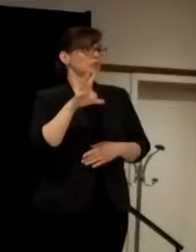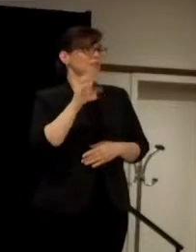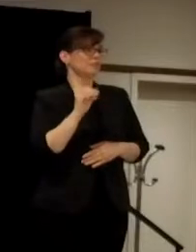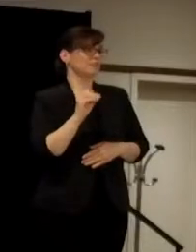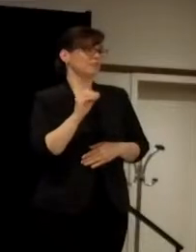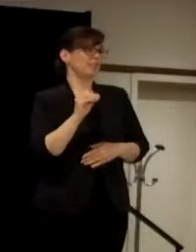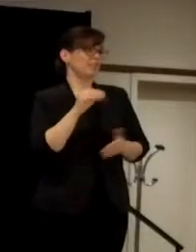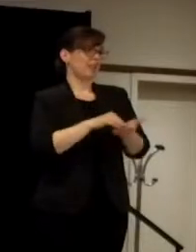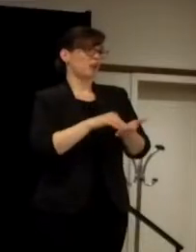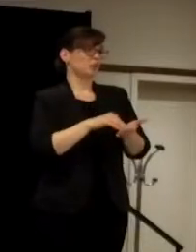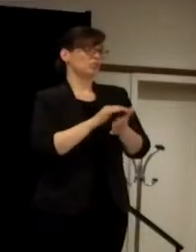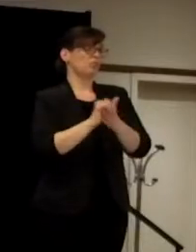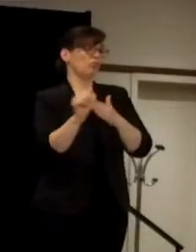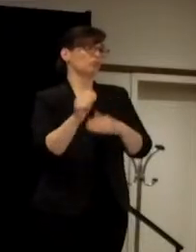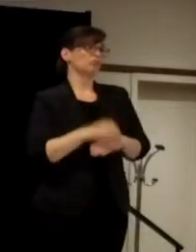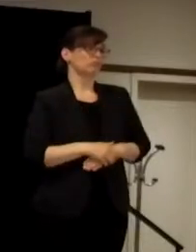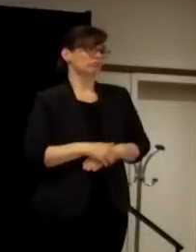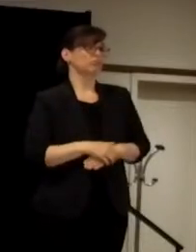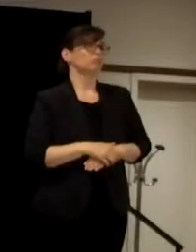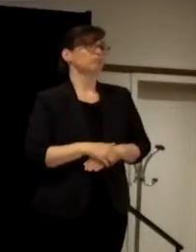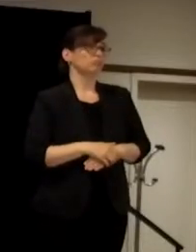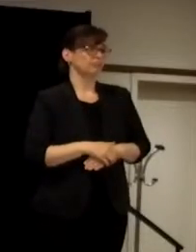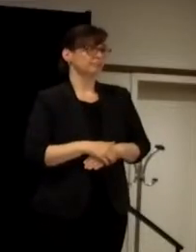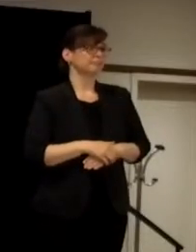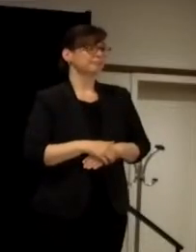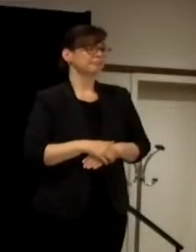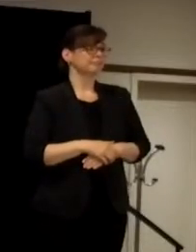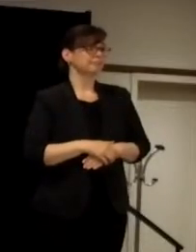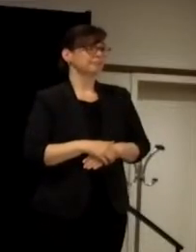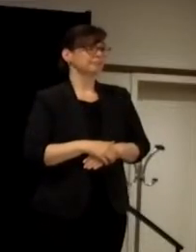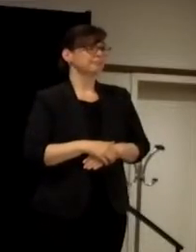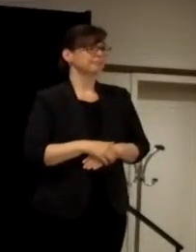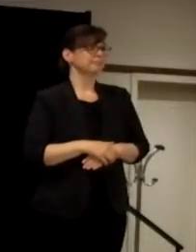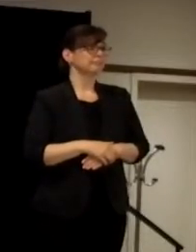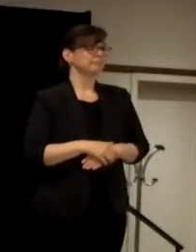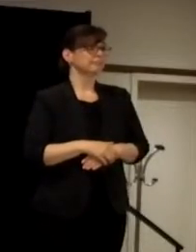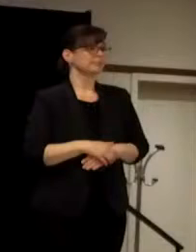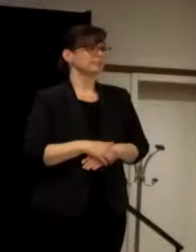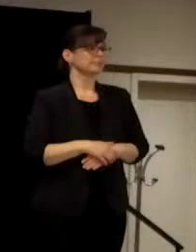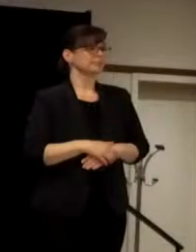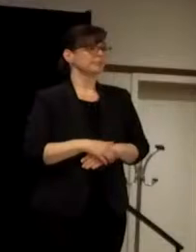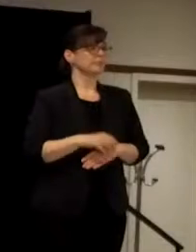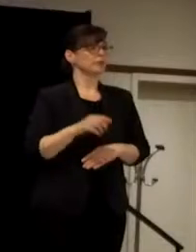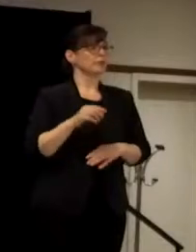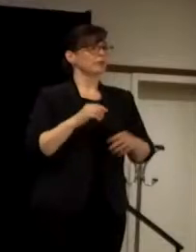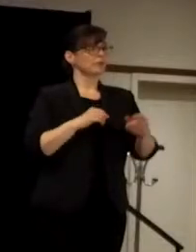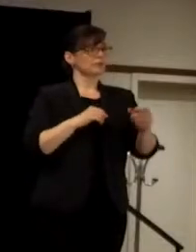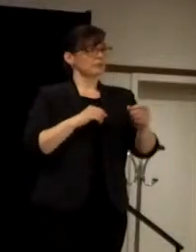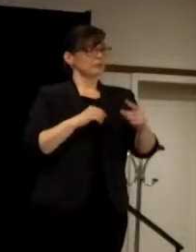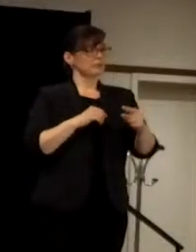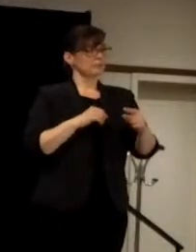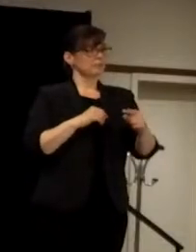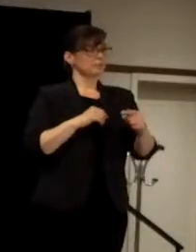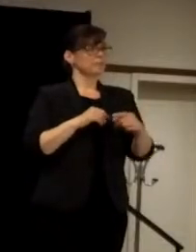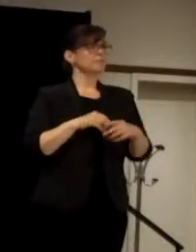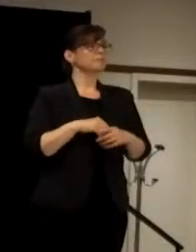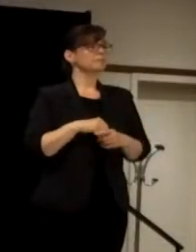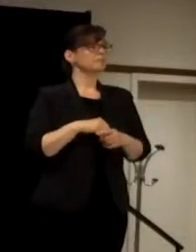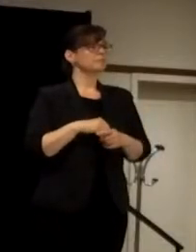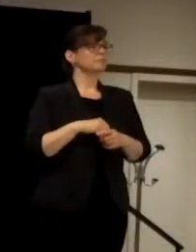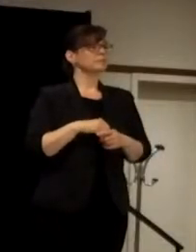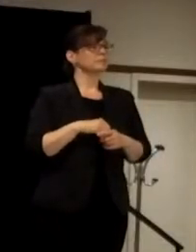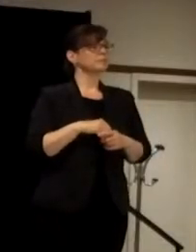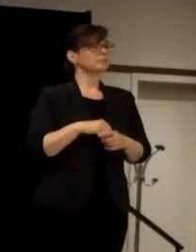Other questions? Ryan, today's April 12th. On May 12th, how many more first shots would you like to see? Obviously, 100% would be great.